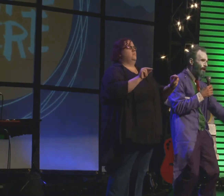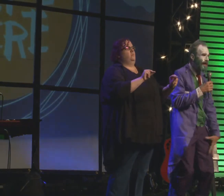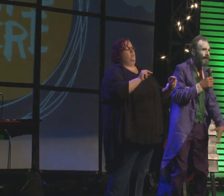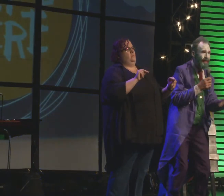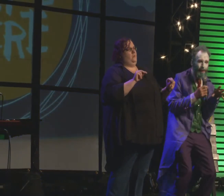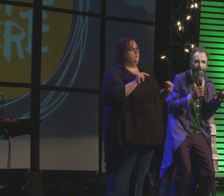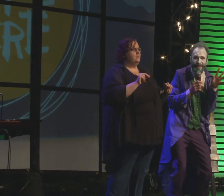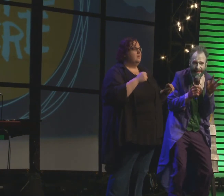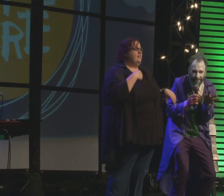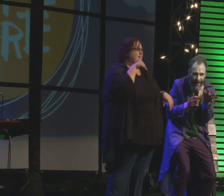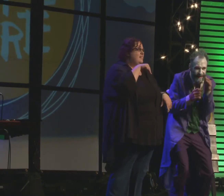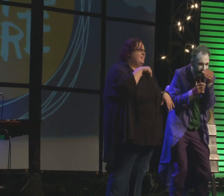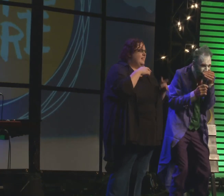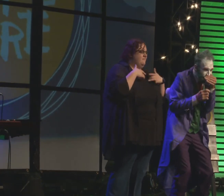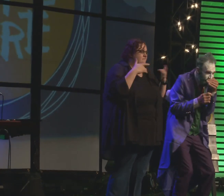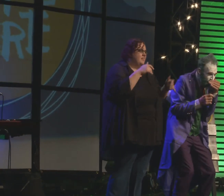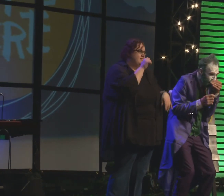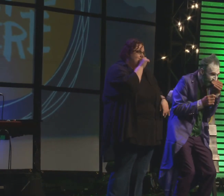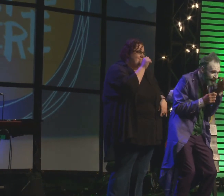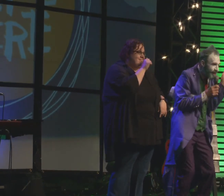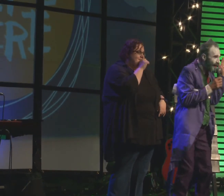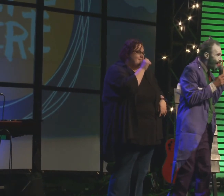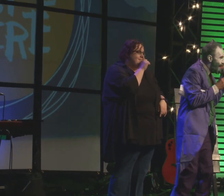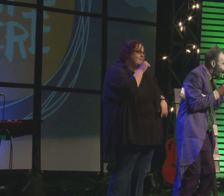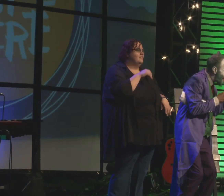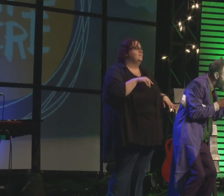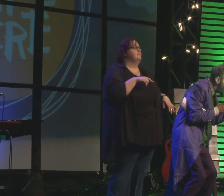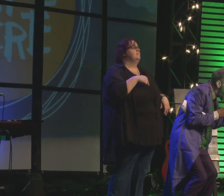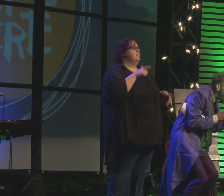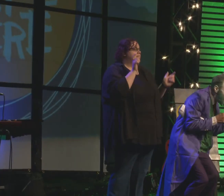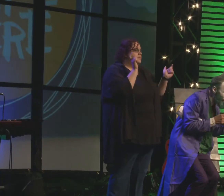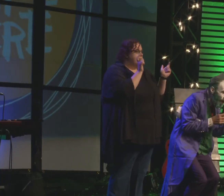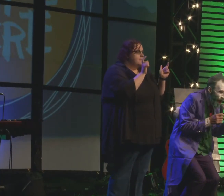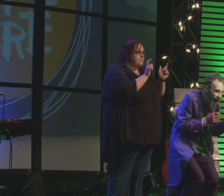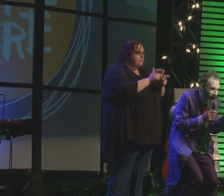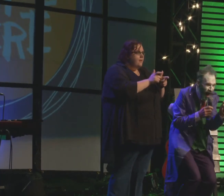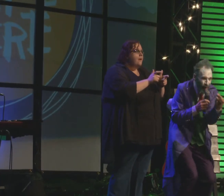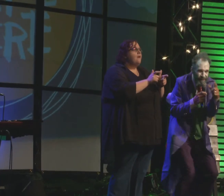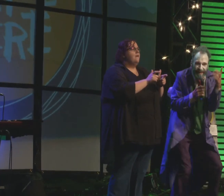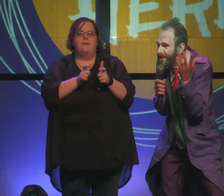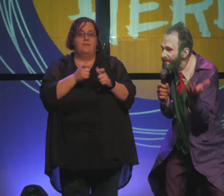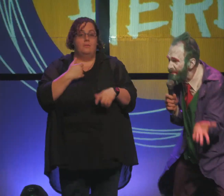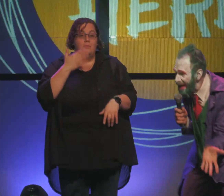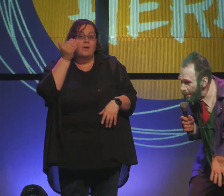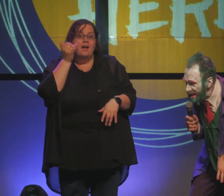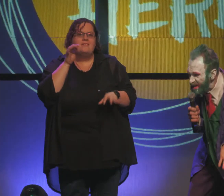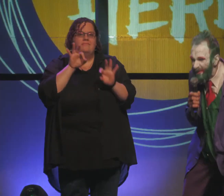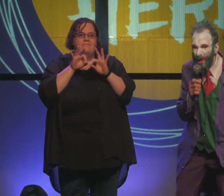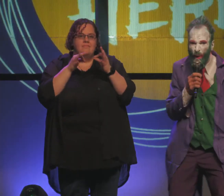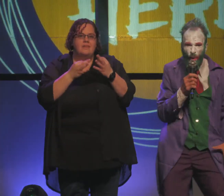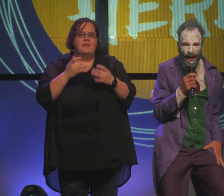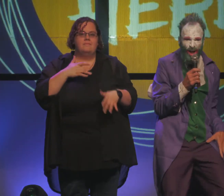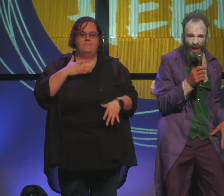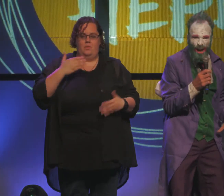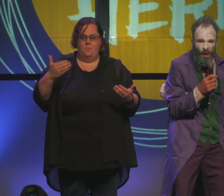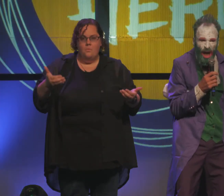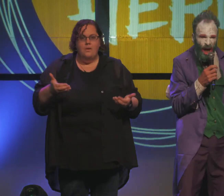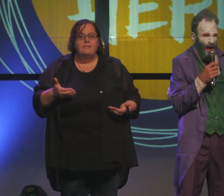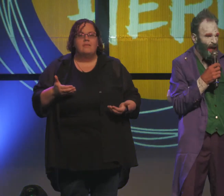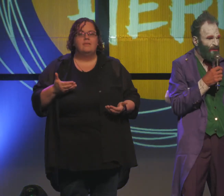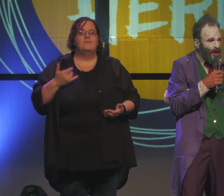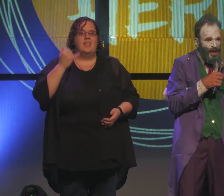No. Keep this event secret. Let it stay small, because if families feel